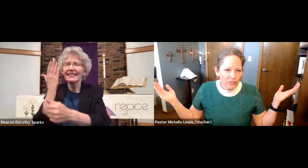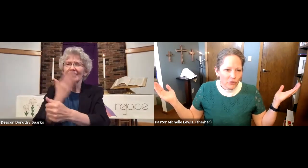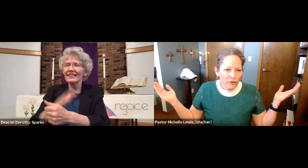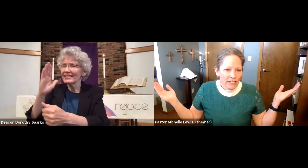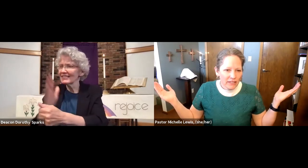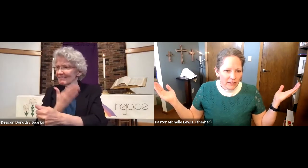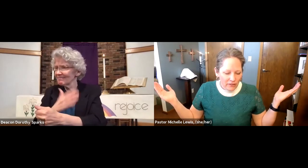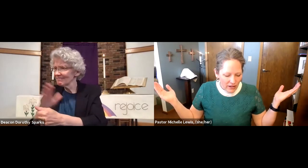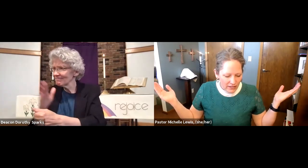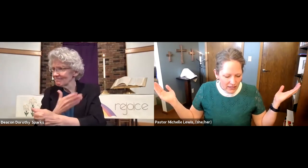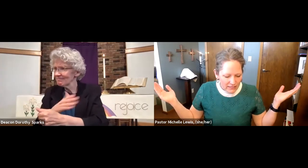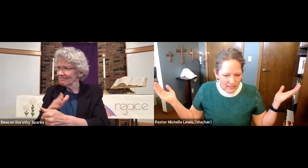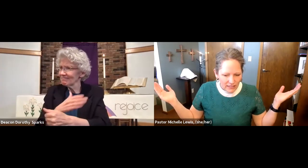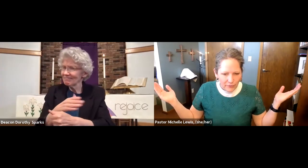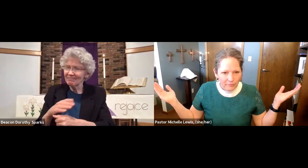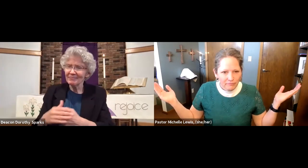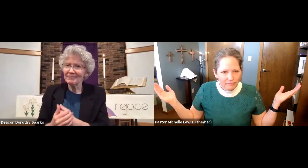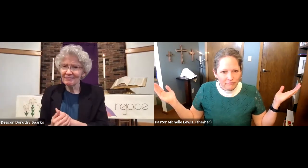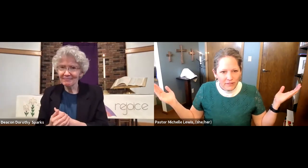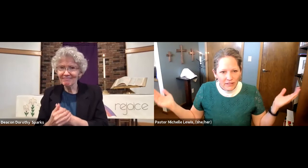And we join in their unending